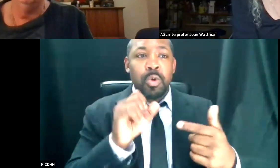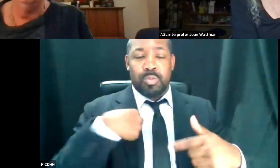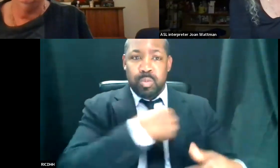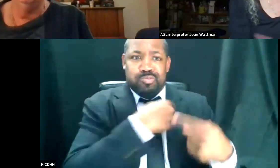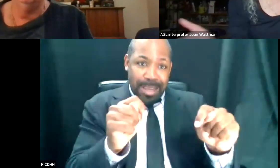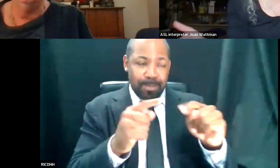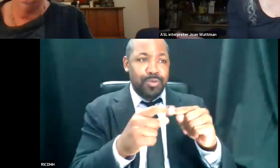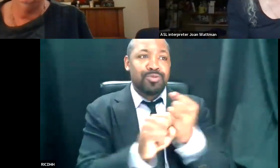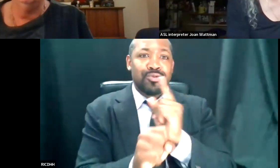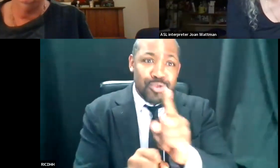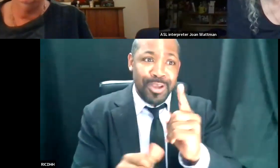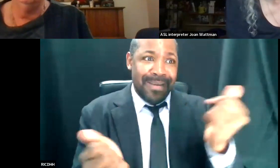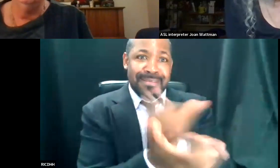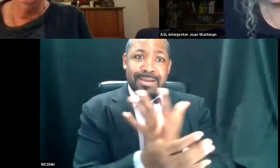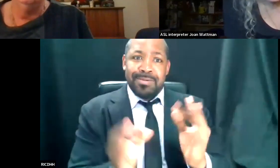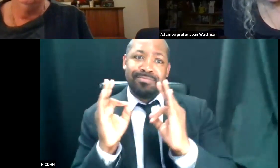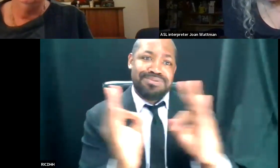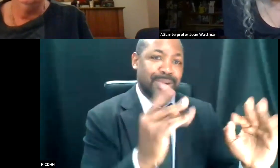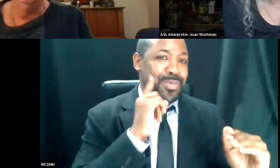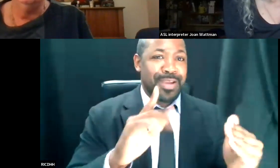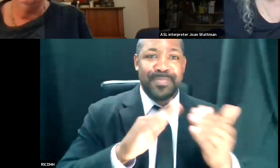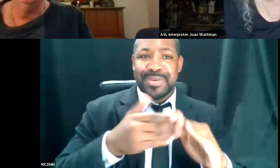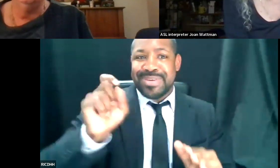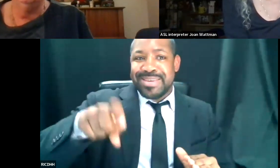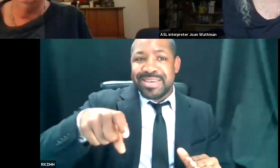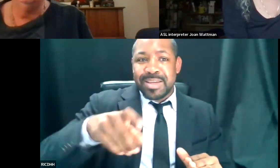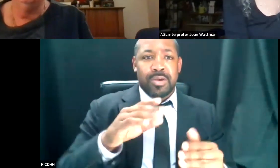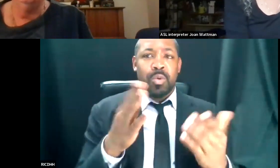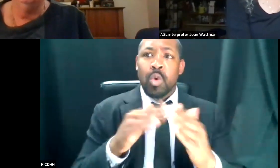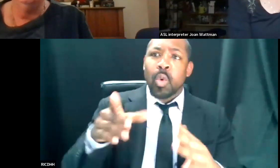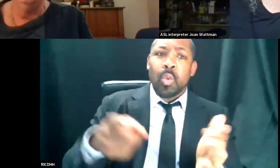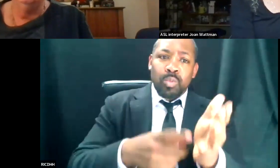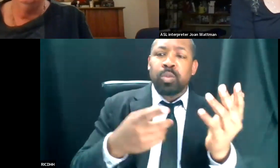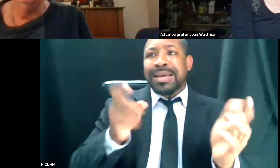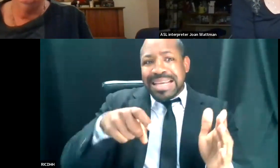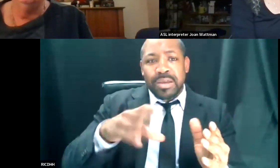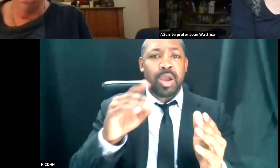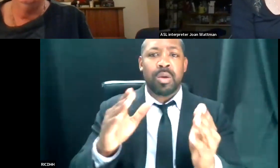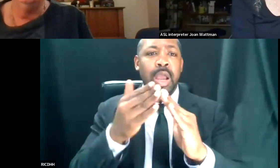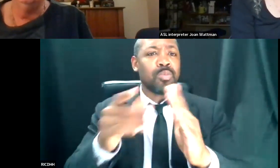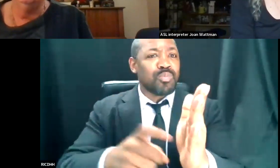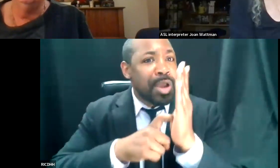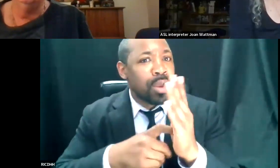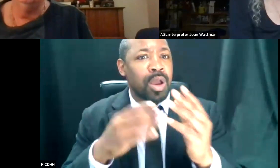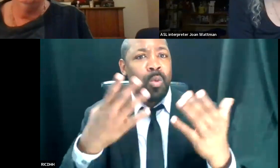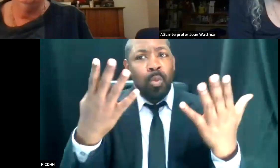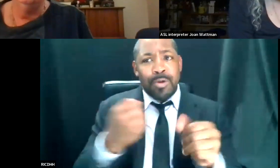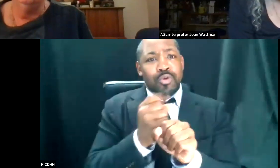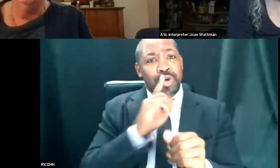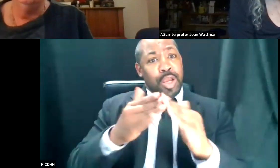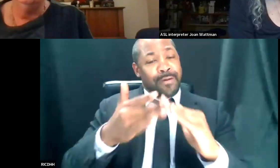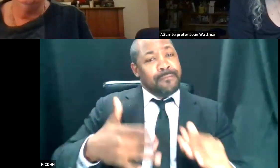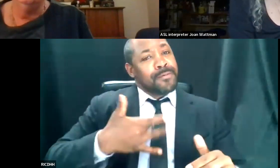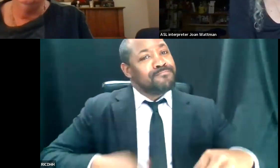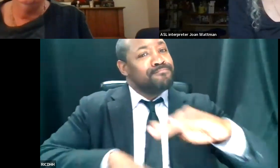at, and we haven't looked at some of the more general issues. And it is something we obviously want to meet the needs of the